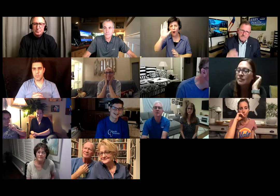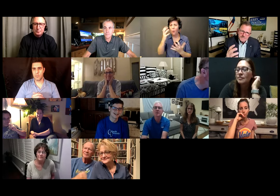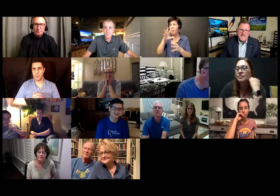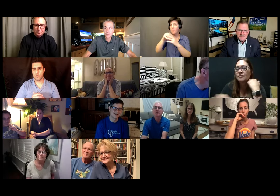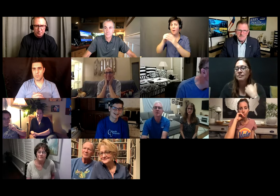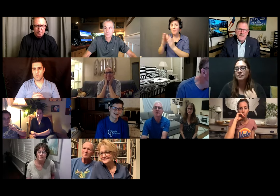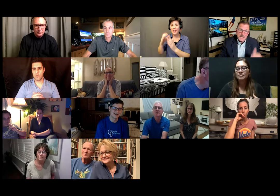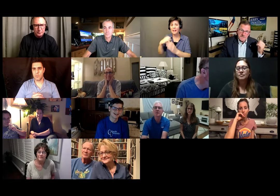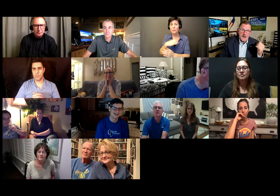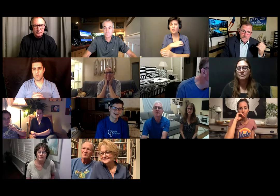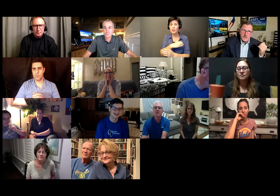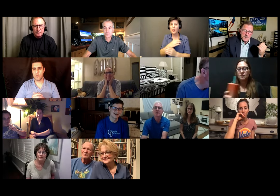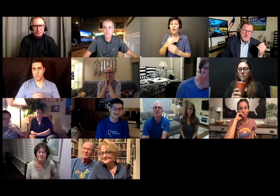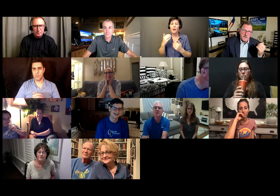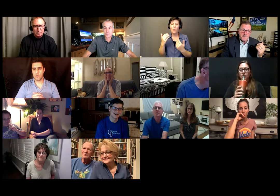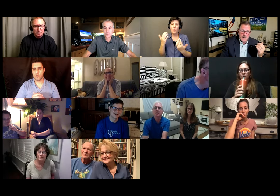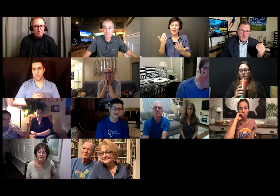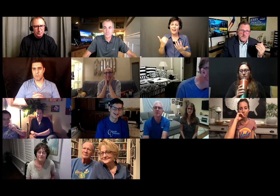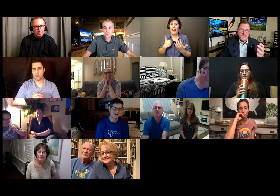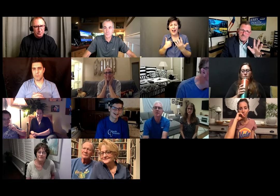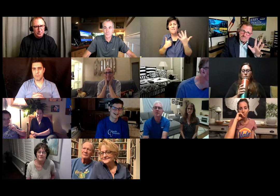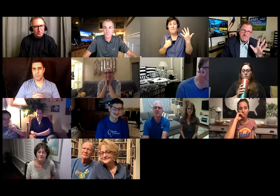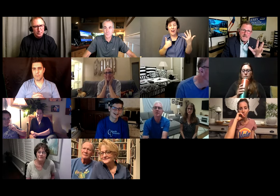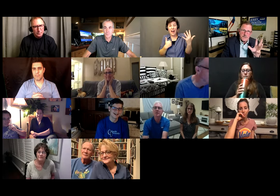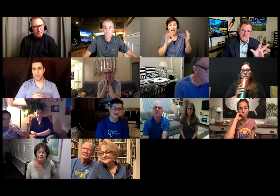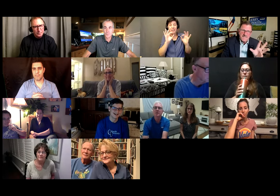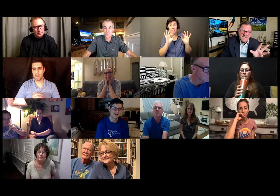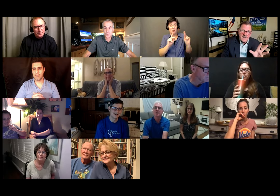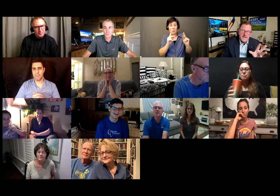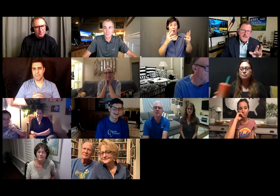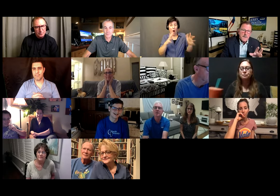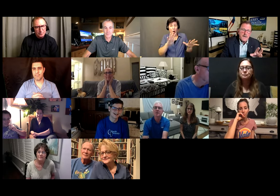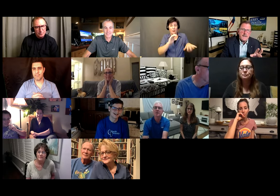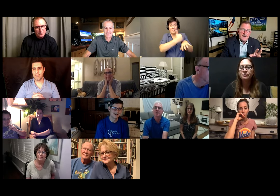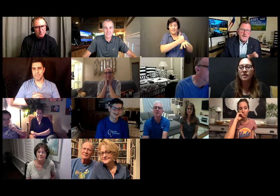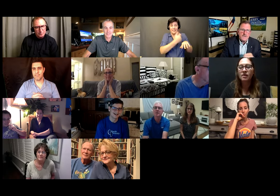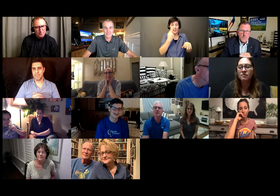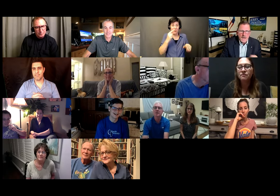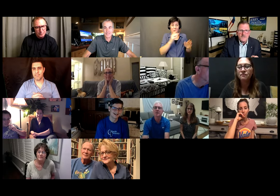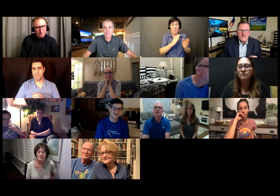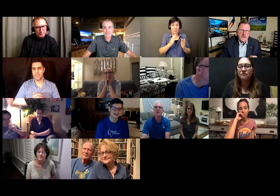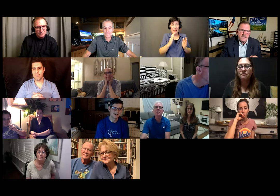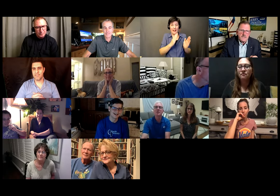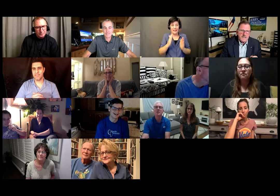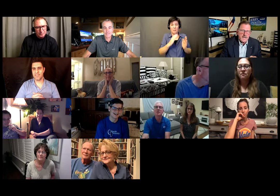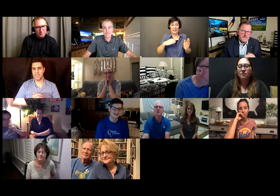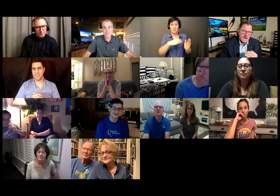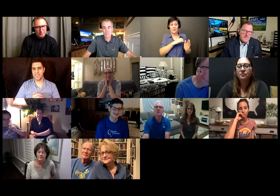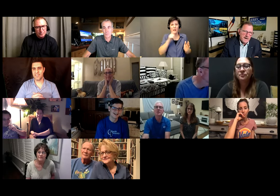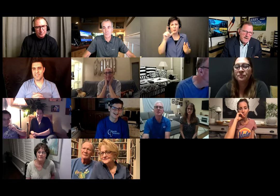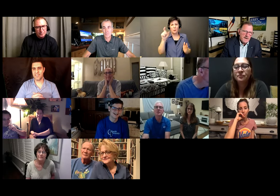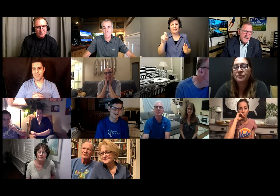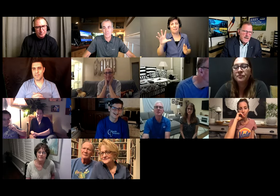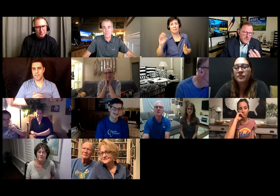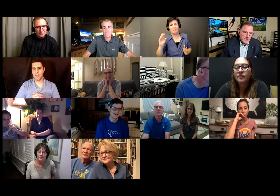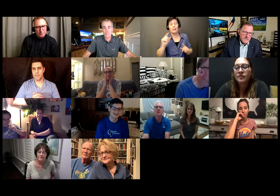Well, I've got 5 really good people on a planning commission and I don't need 50, but there's ways to serve in the city. And if I'm